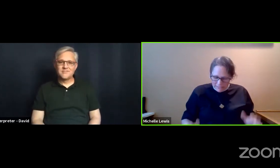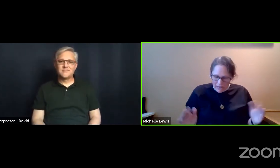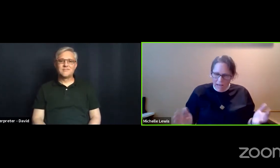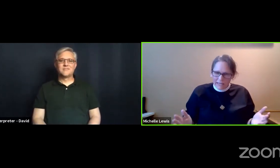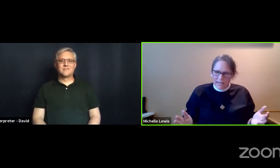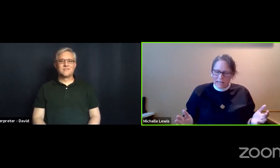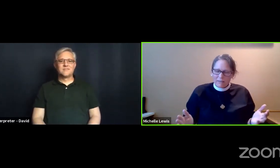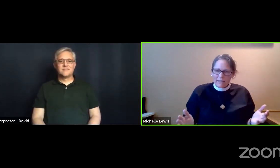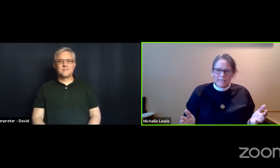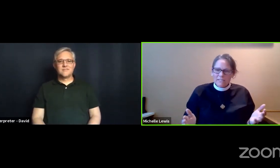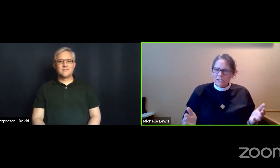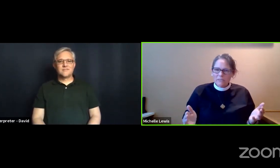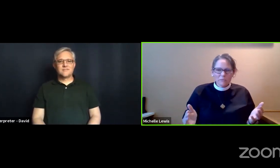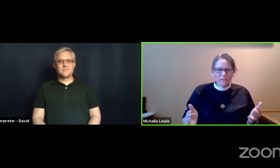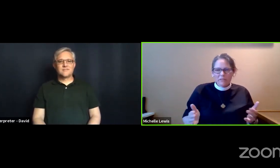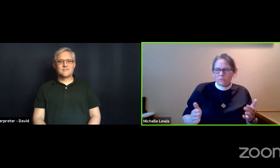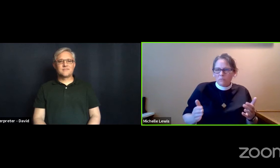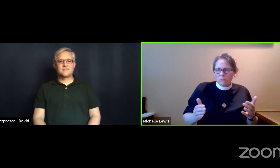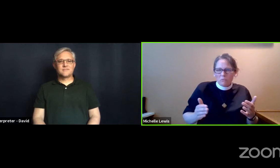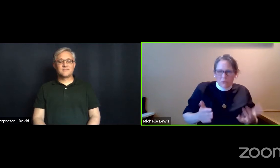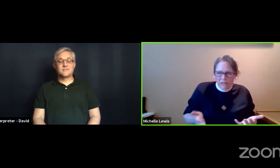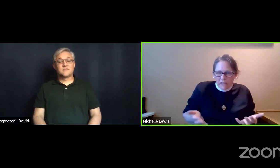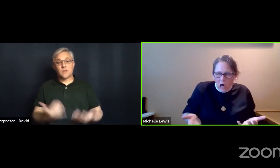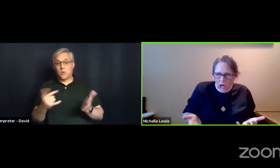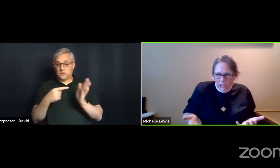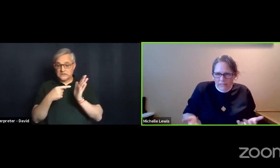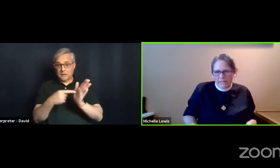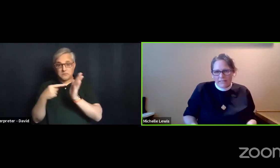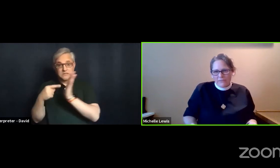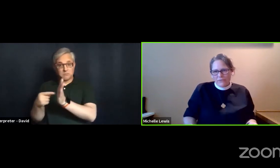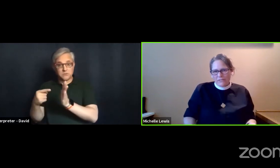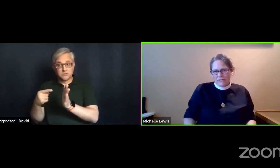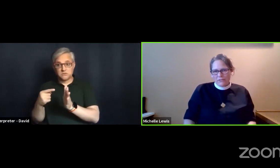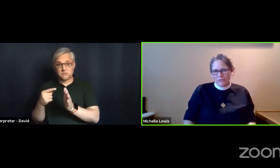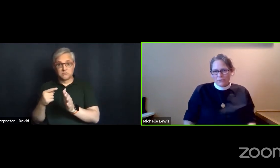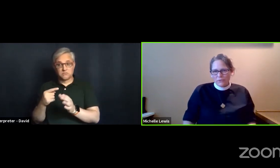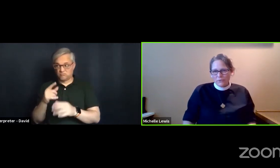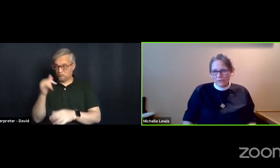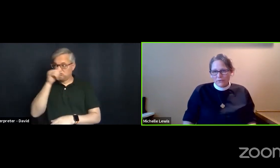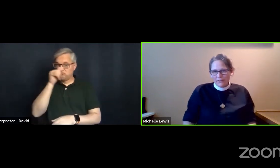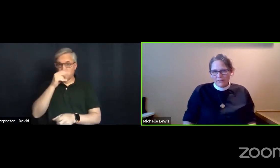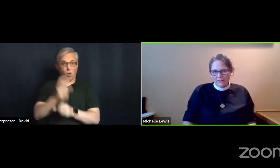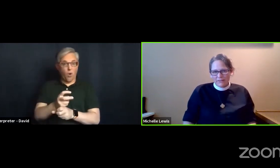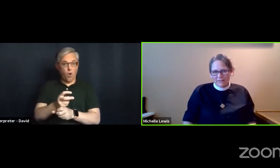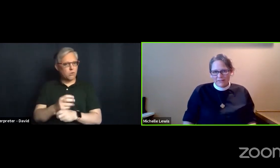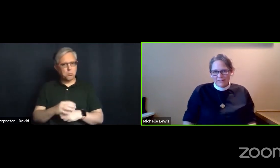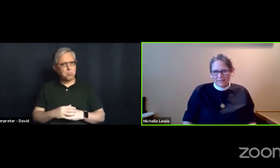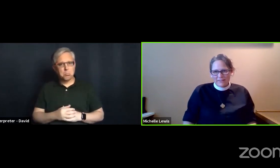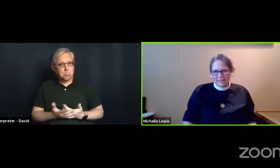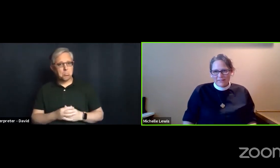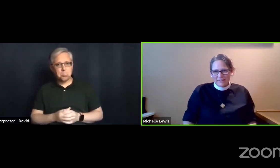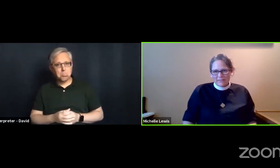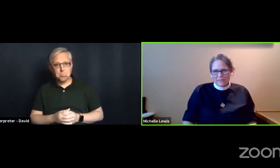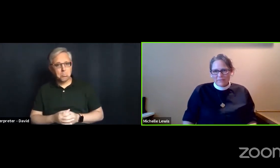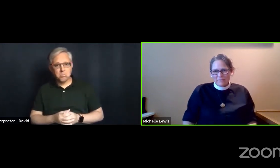So it's not like these aren't really really hard things for us to do,